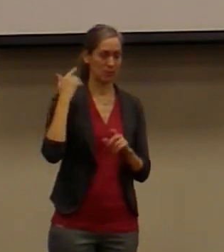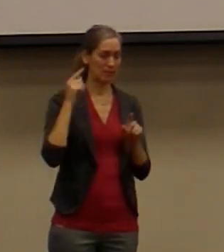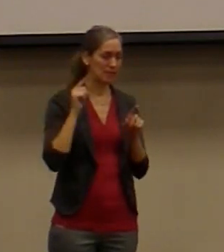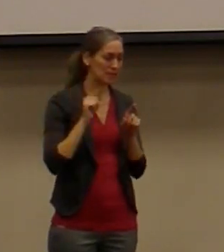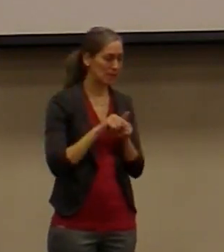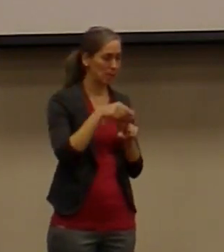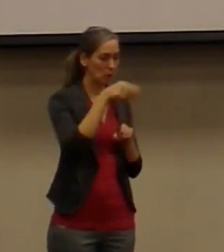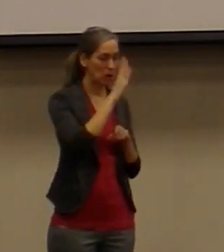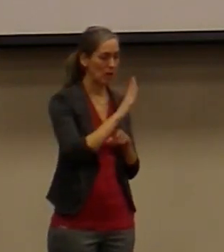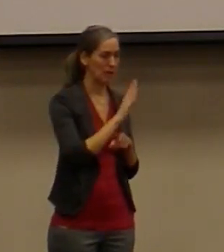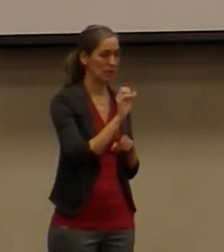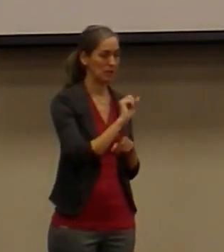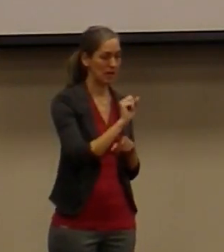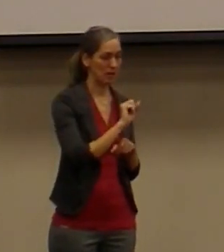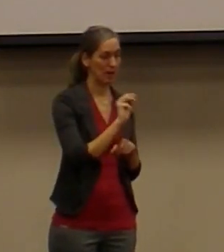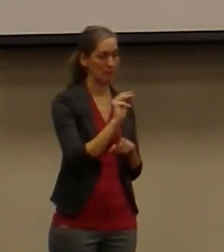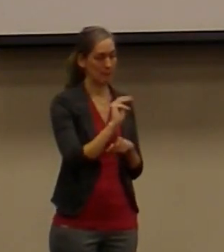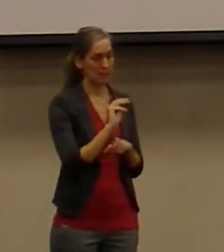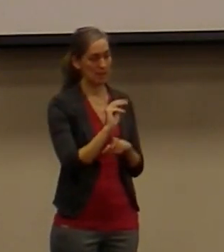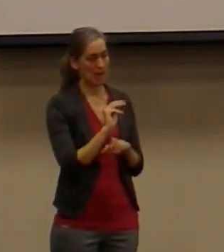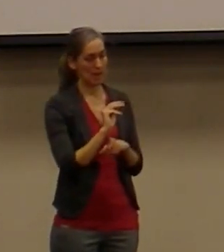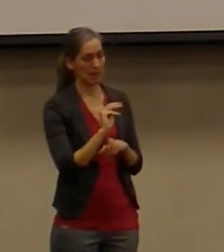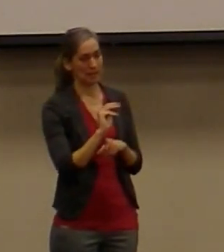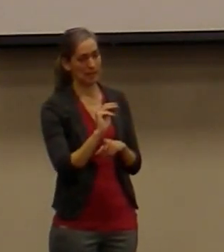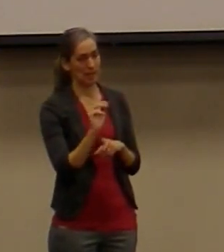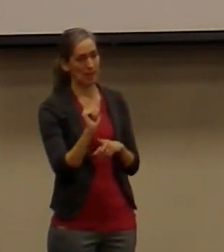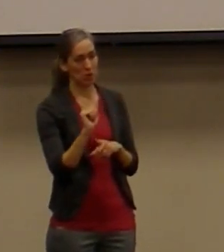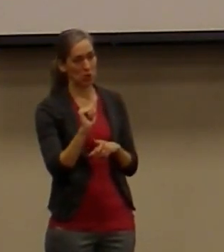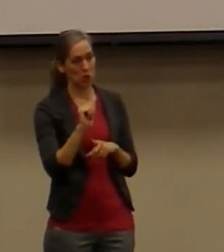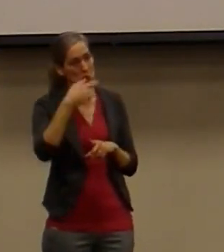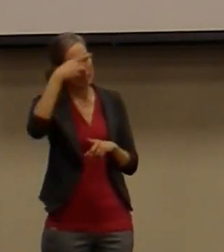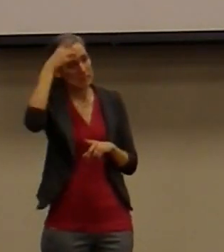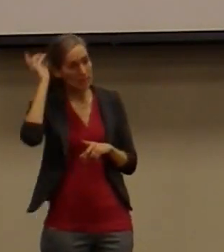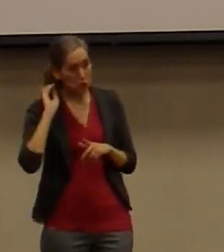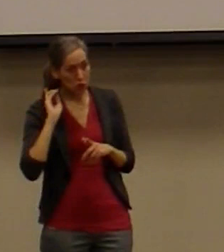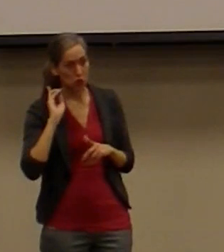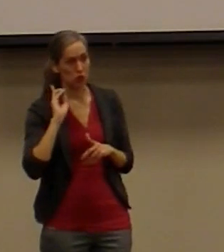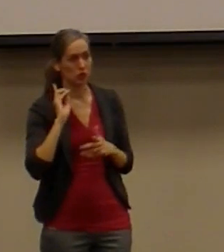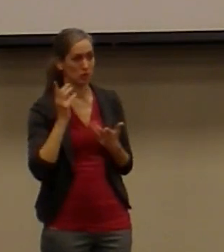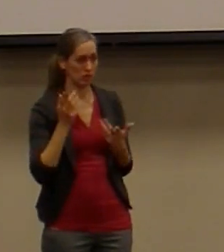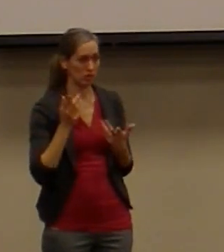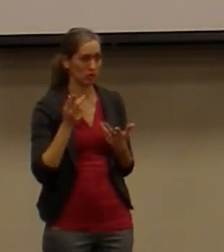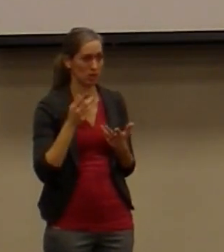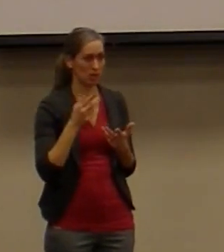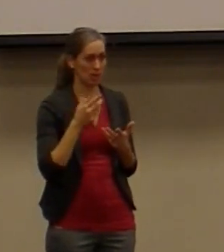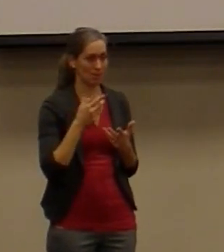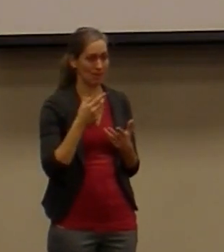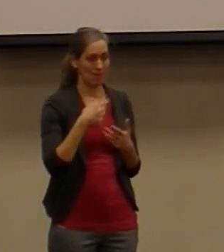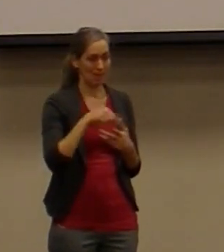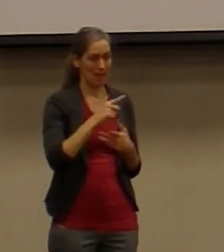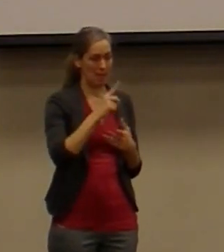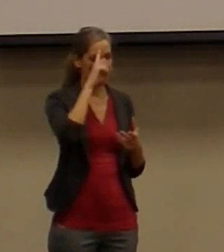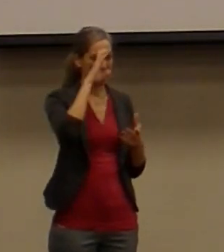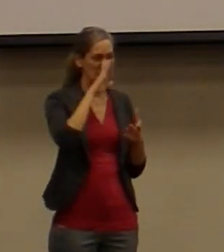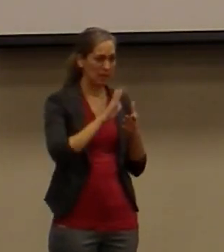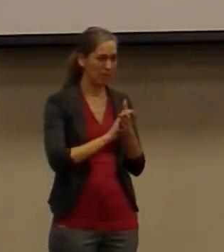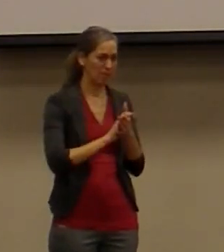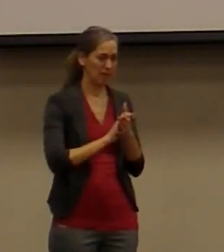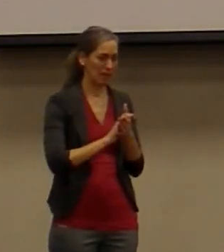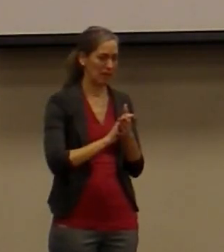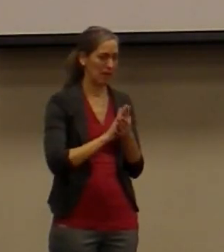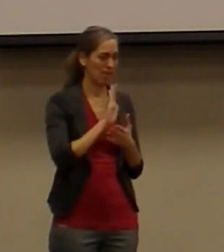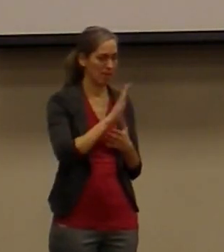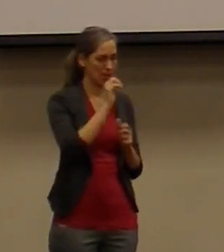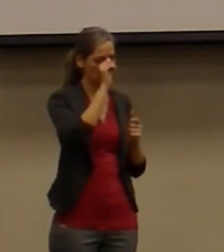Meshach, and Abednego and Daniel or Belteshazzar believed in as their fathers before them all